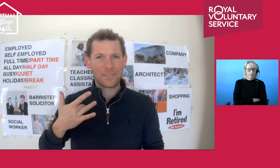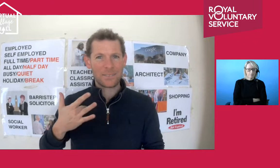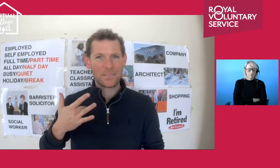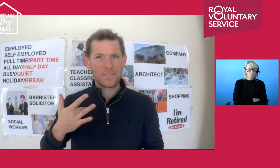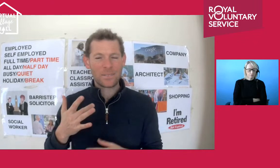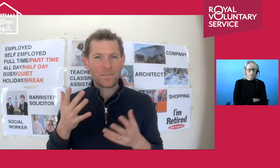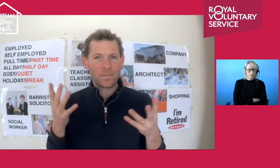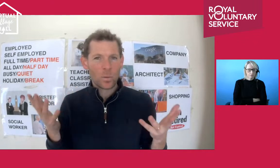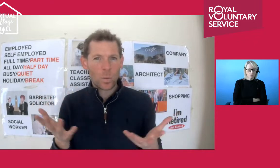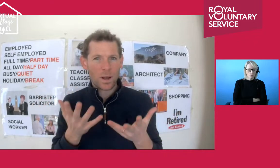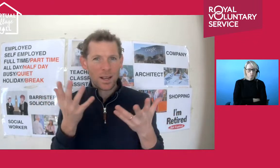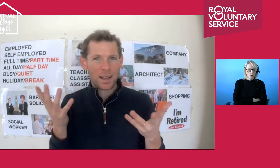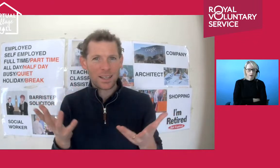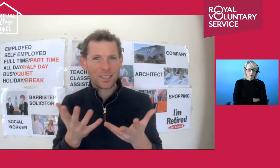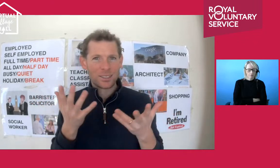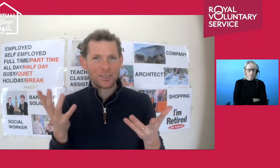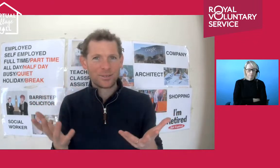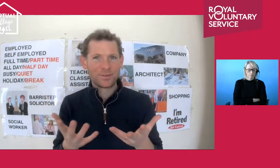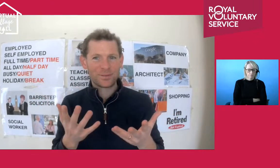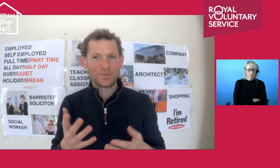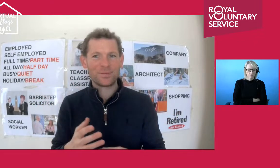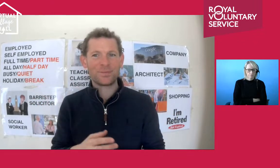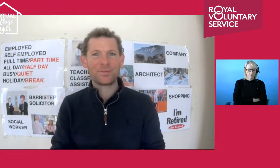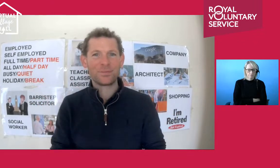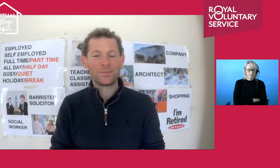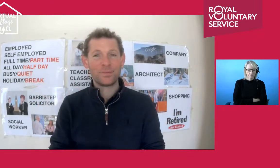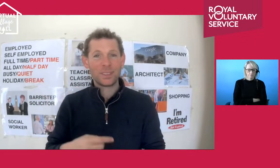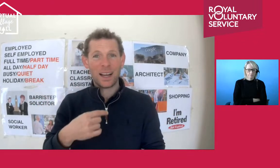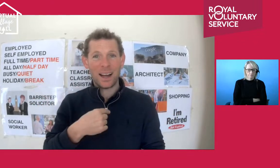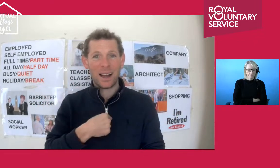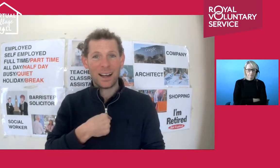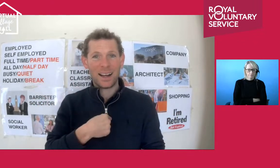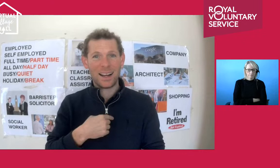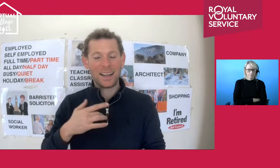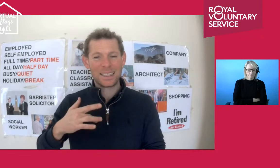You live where?